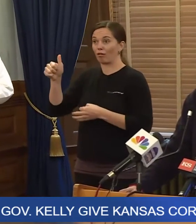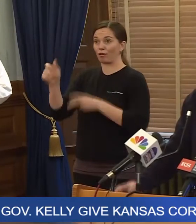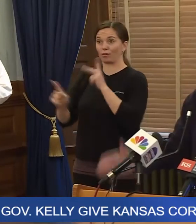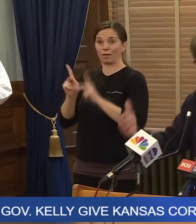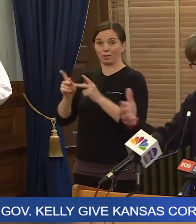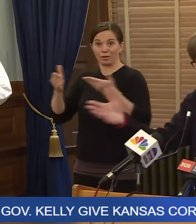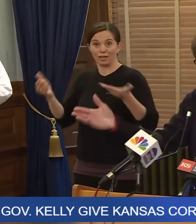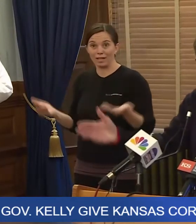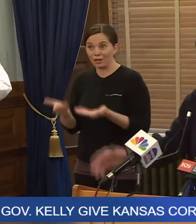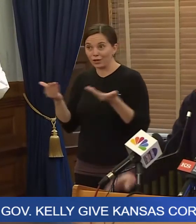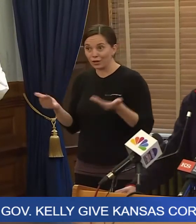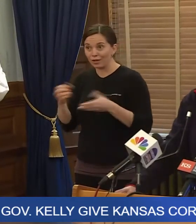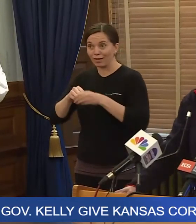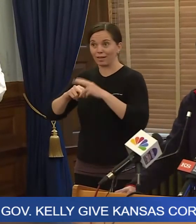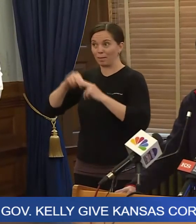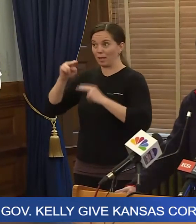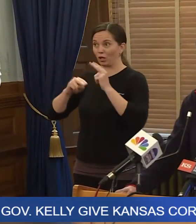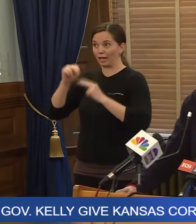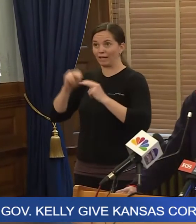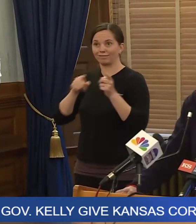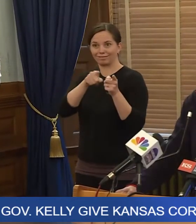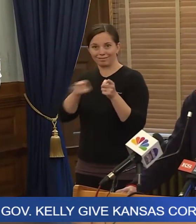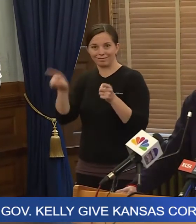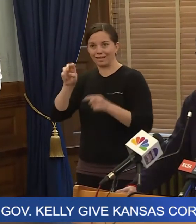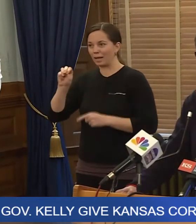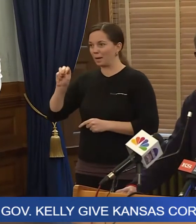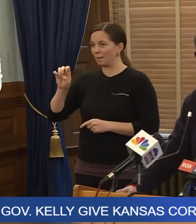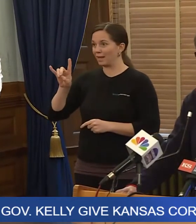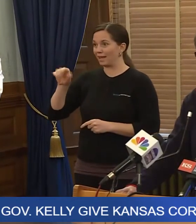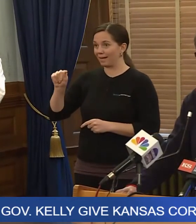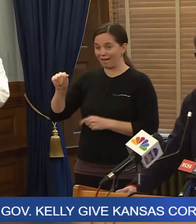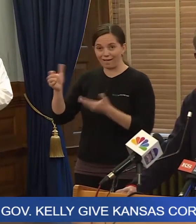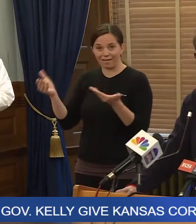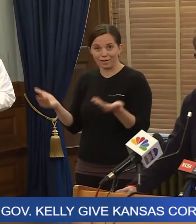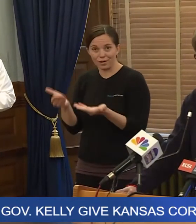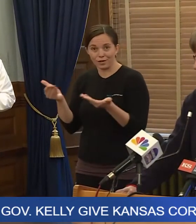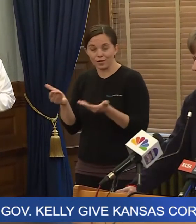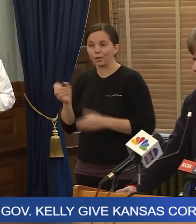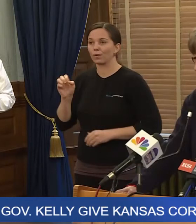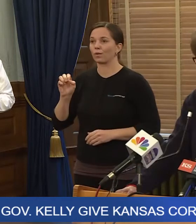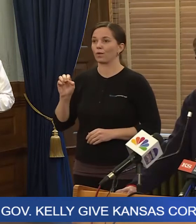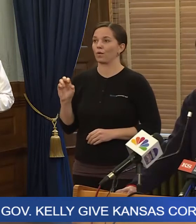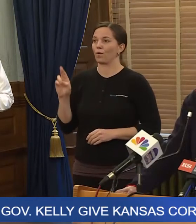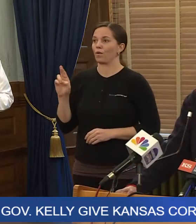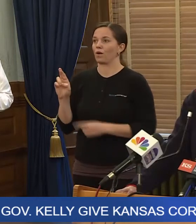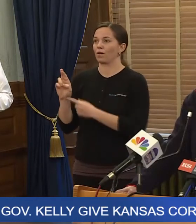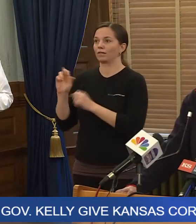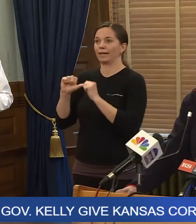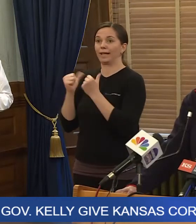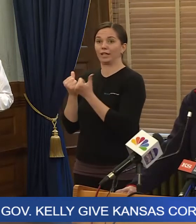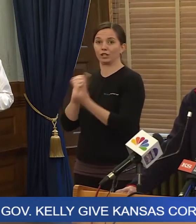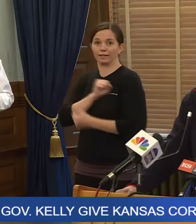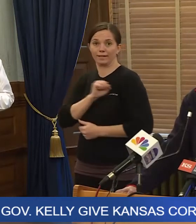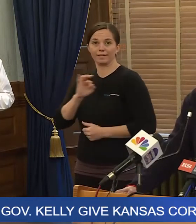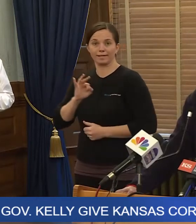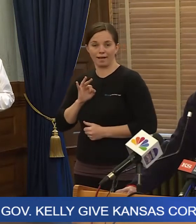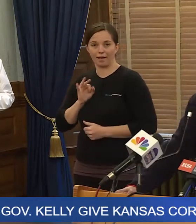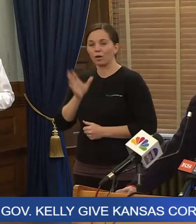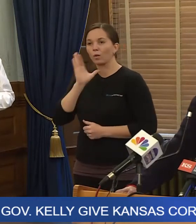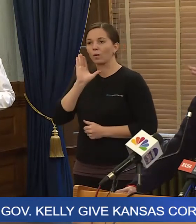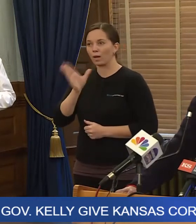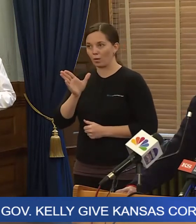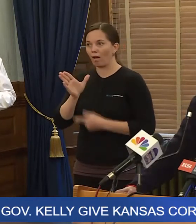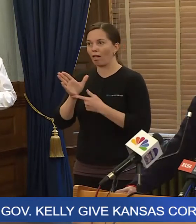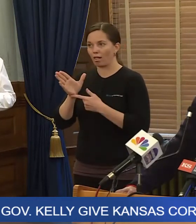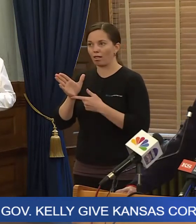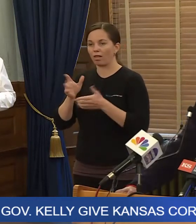building besides the media who are here on a regular basis or agency staff, that we will be wearing